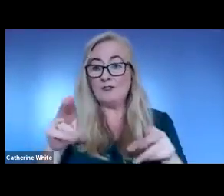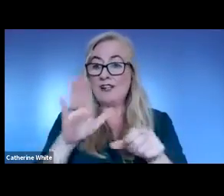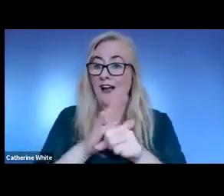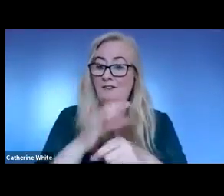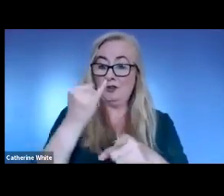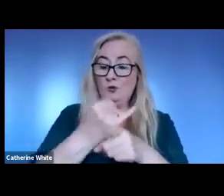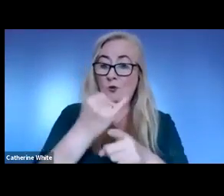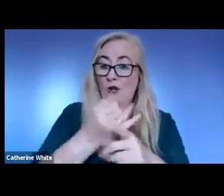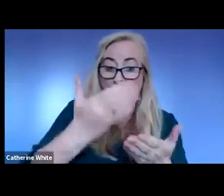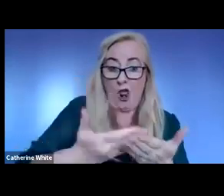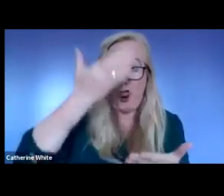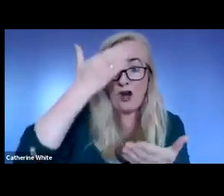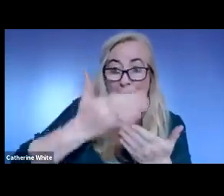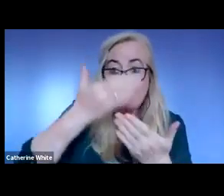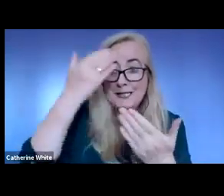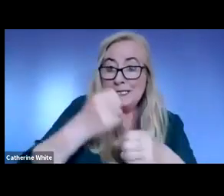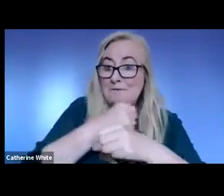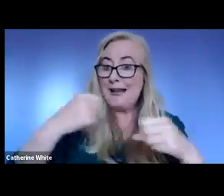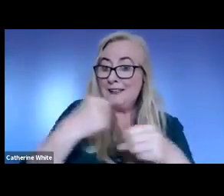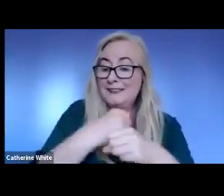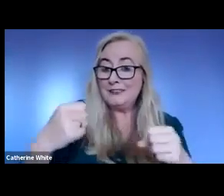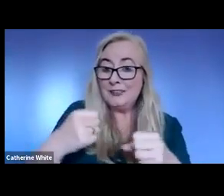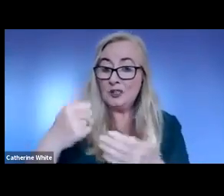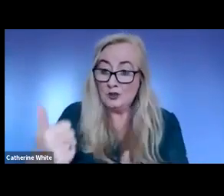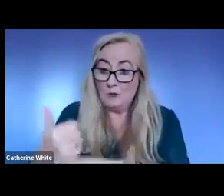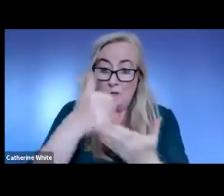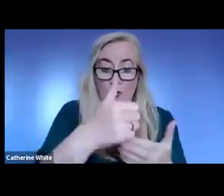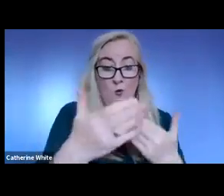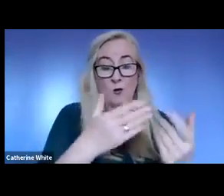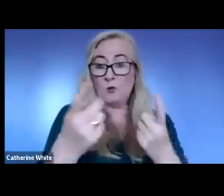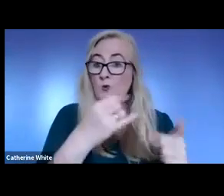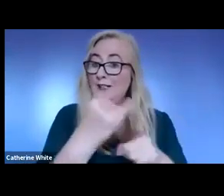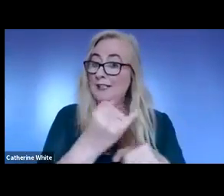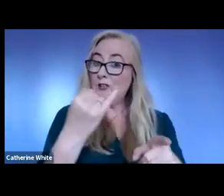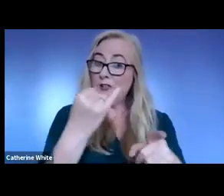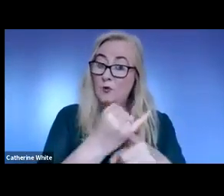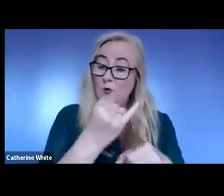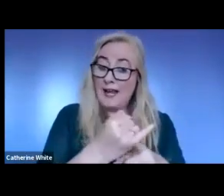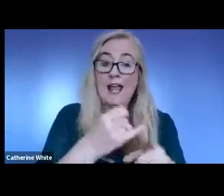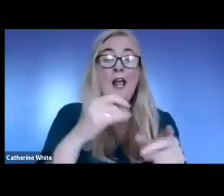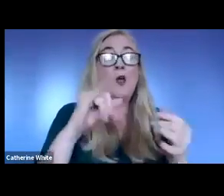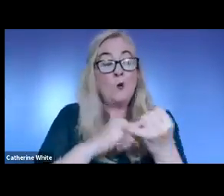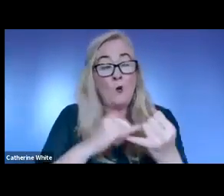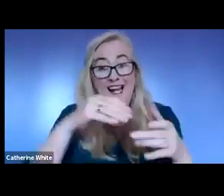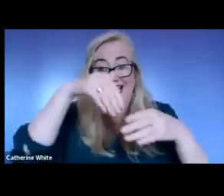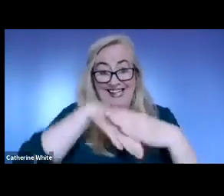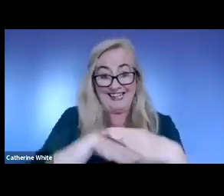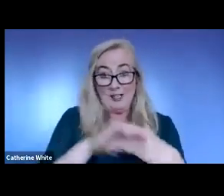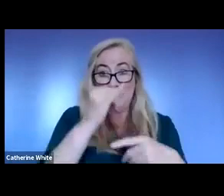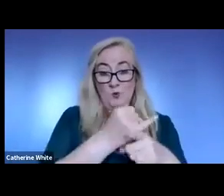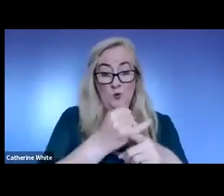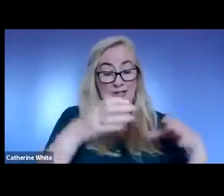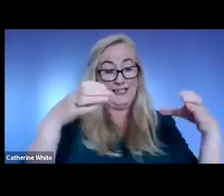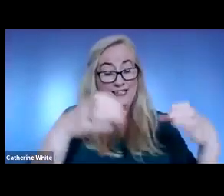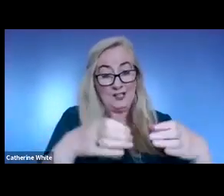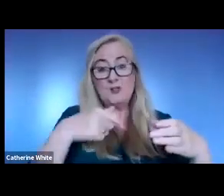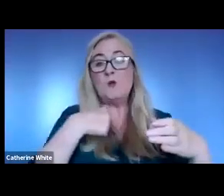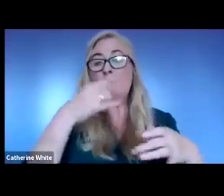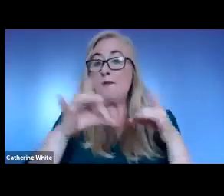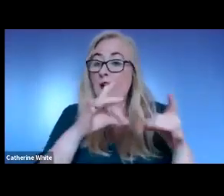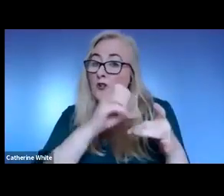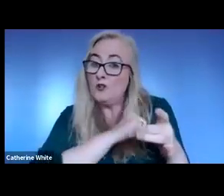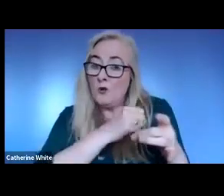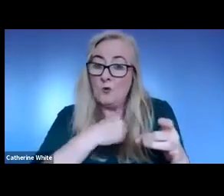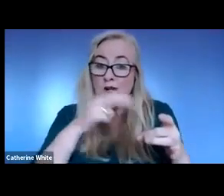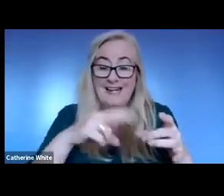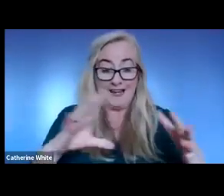order to support what's going on in school. And those who are outside need to look in school. So we tie the area, we tie